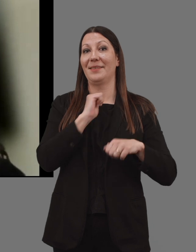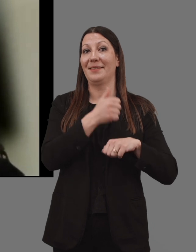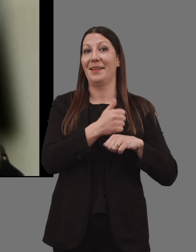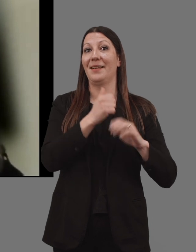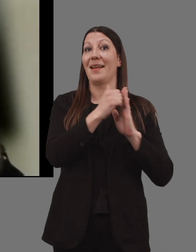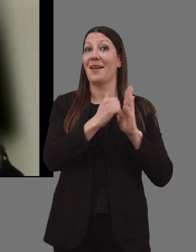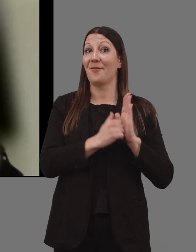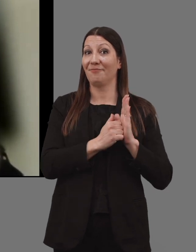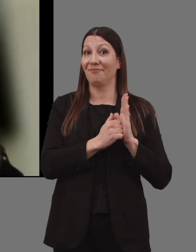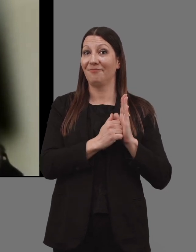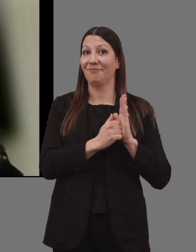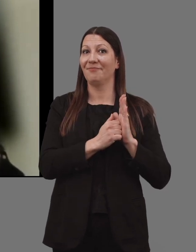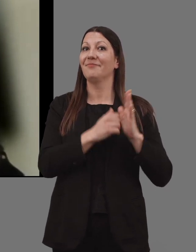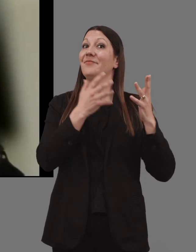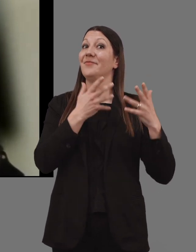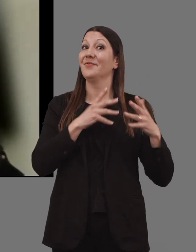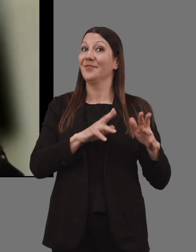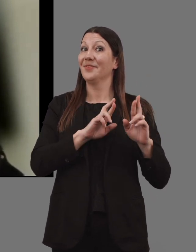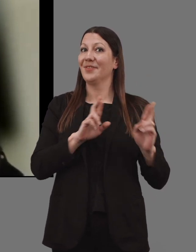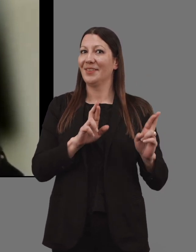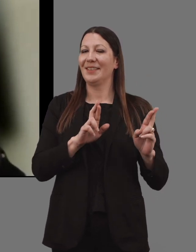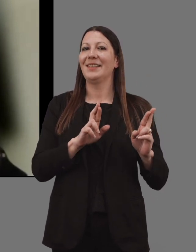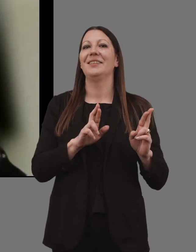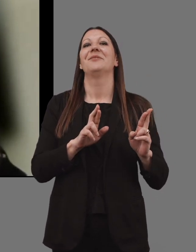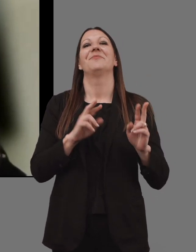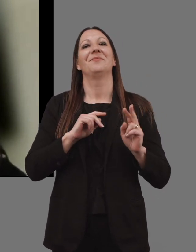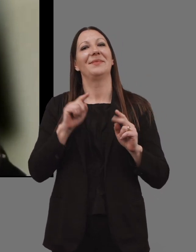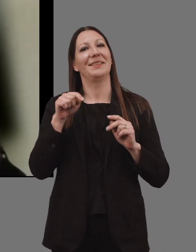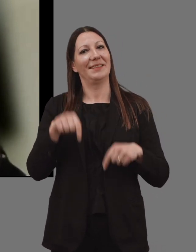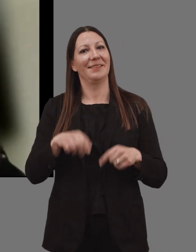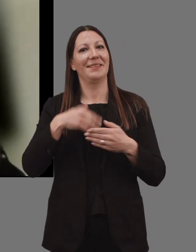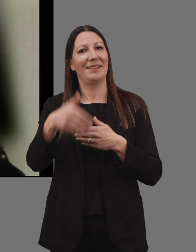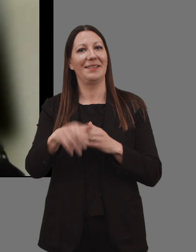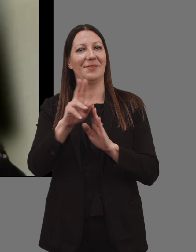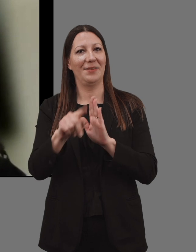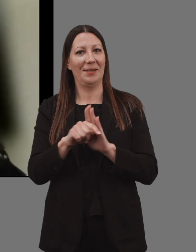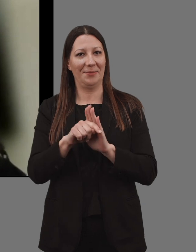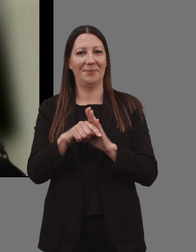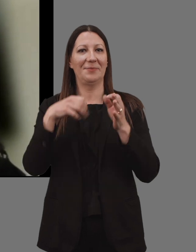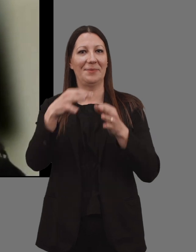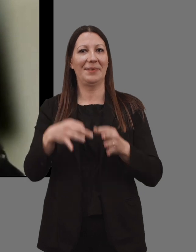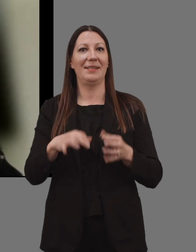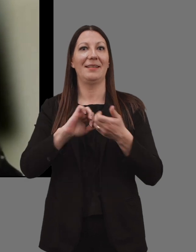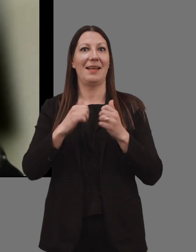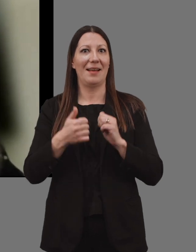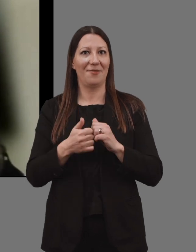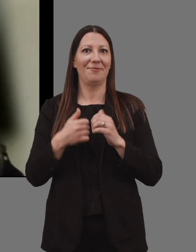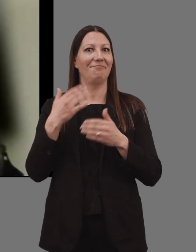with this video, which is how to then, once you have an account, how to start and submit your